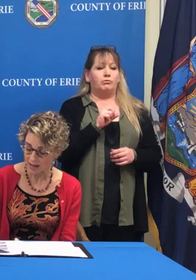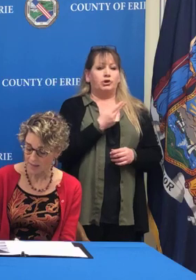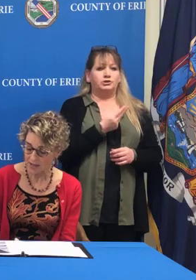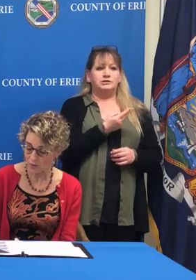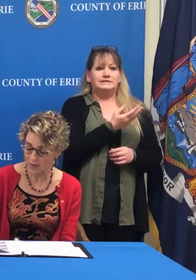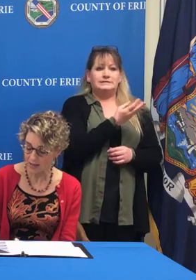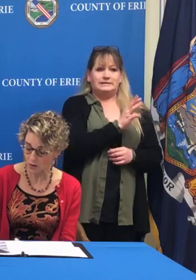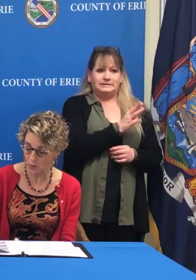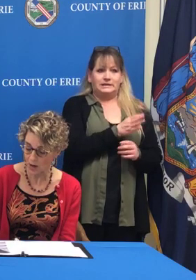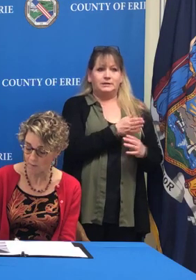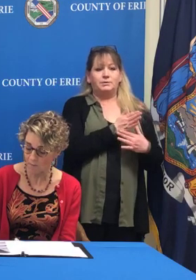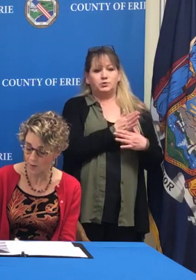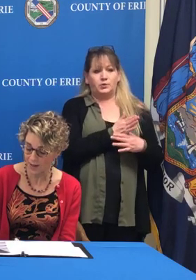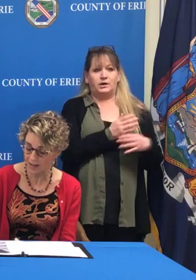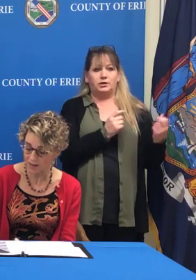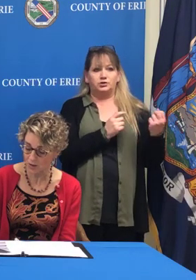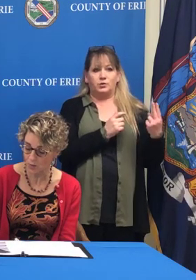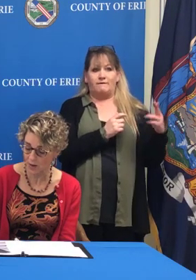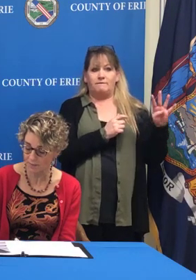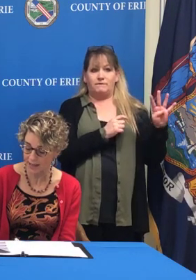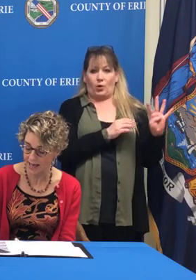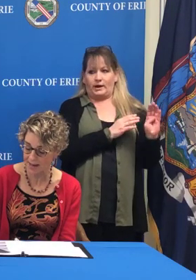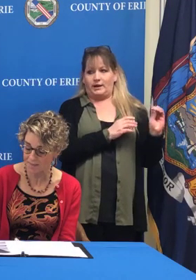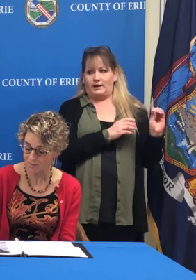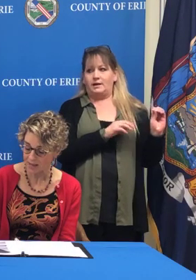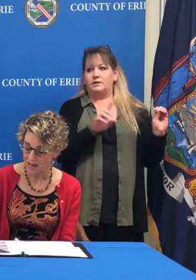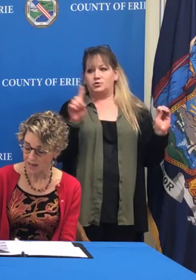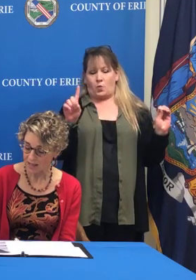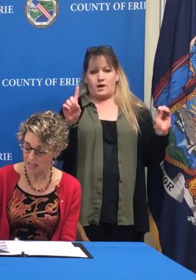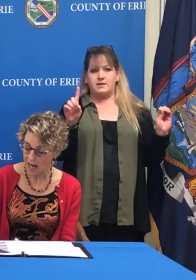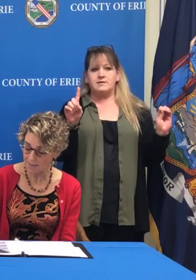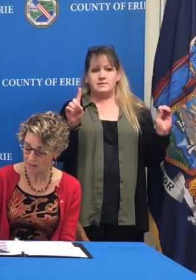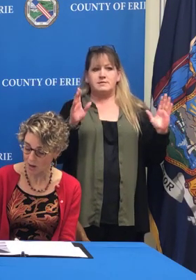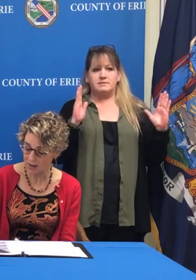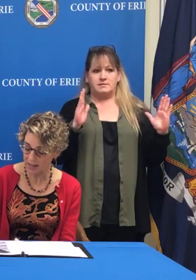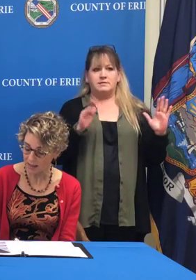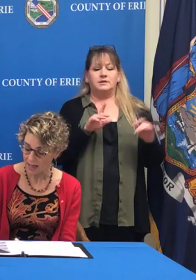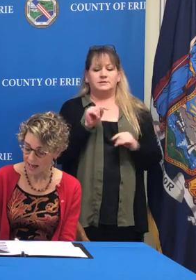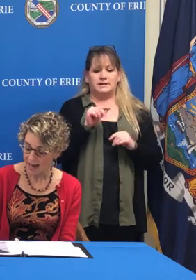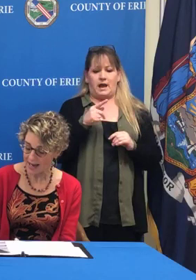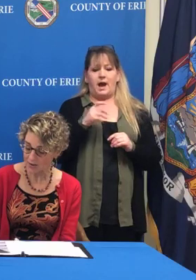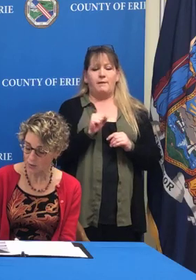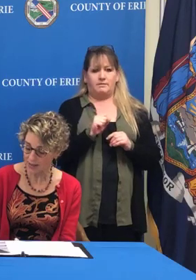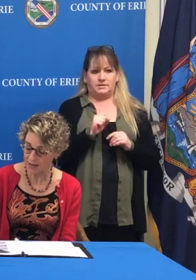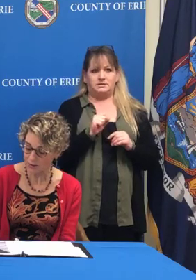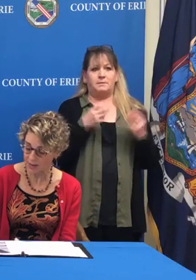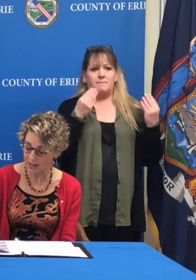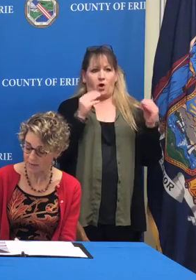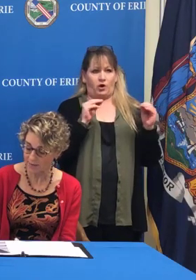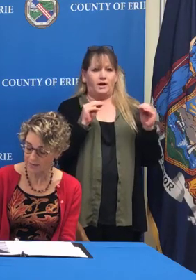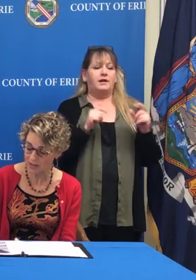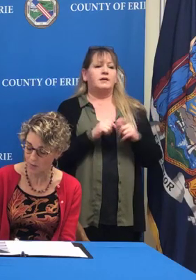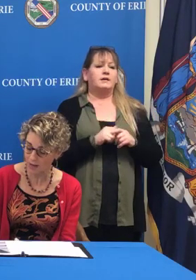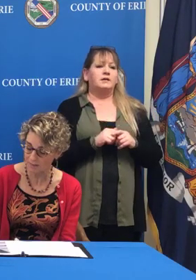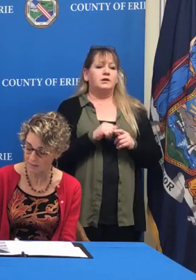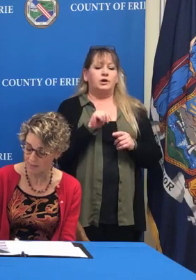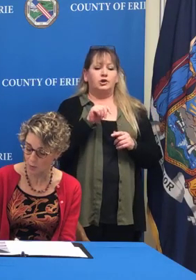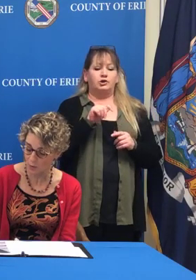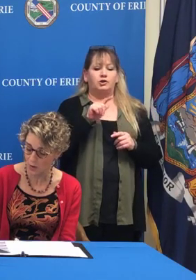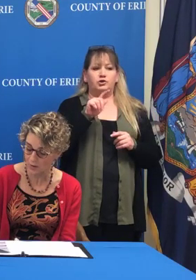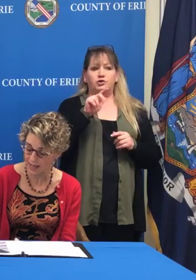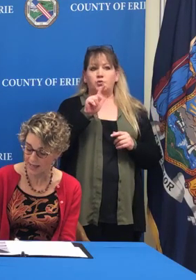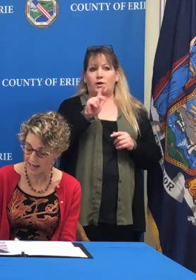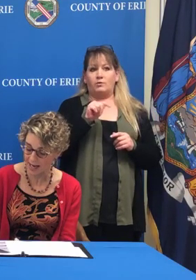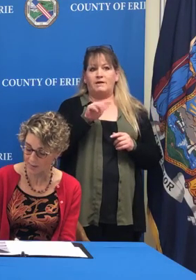16th, between 12:40 to 1 p.m., the Tops Market at 2351